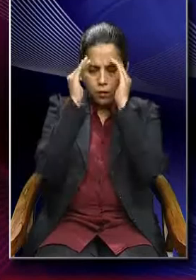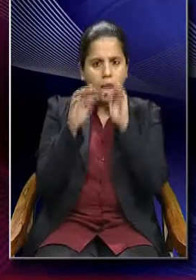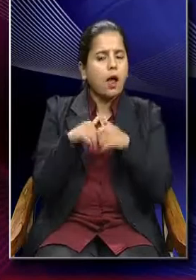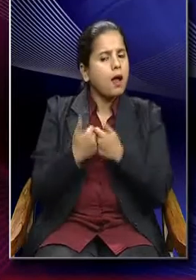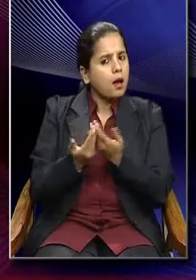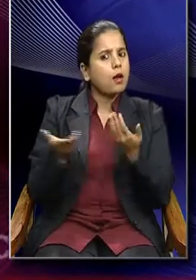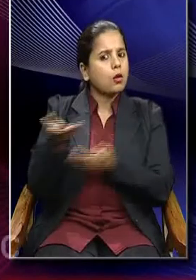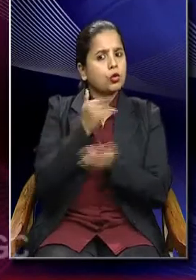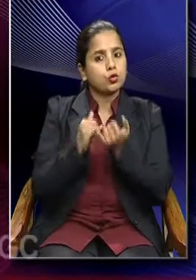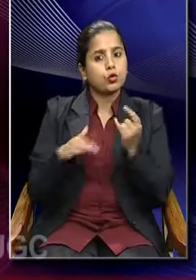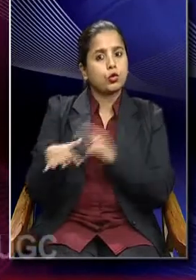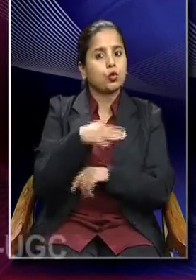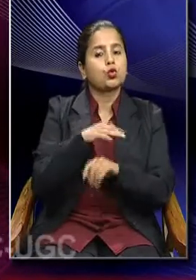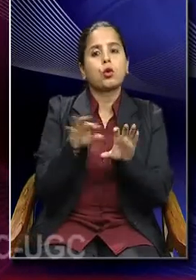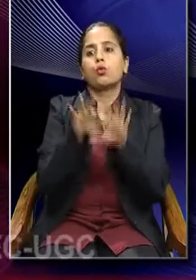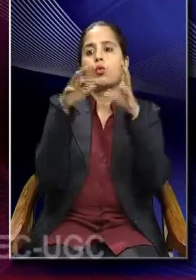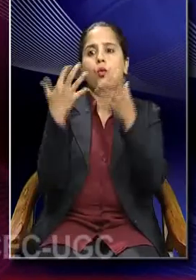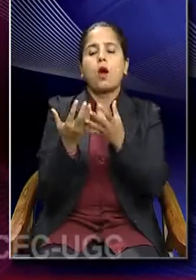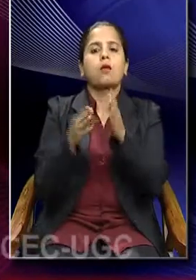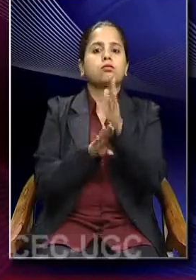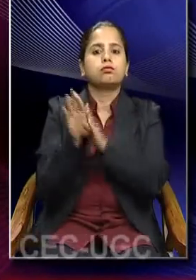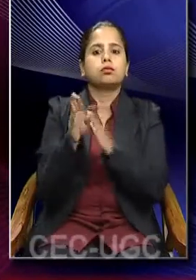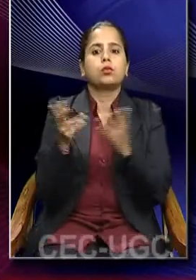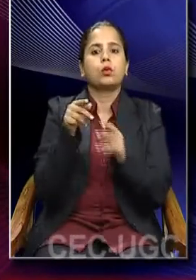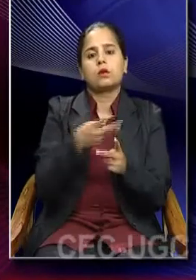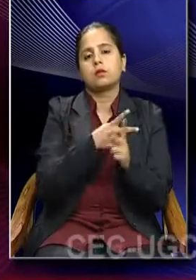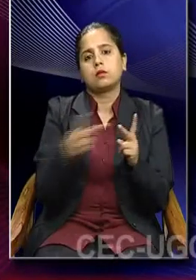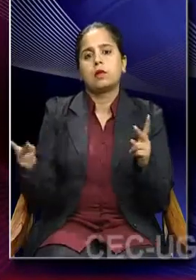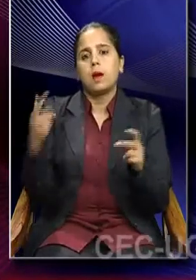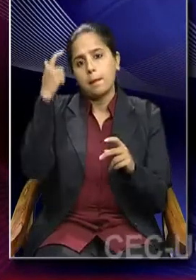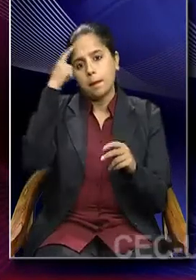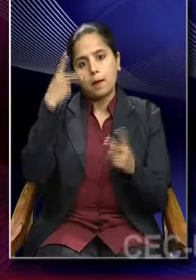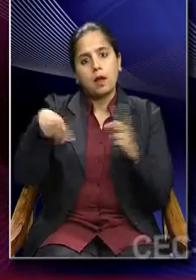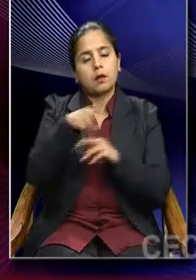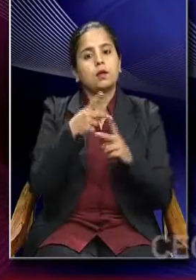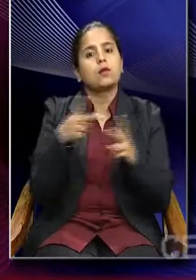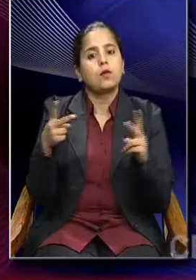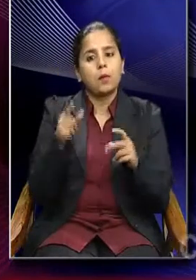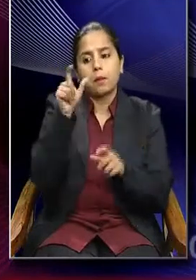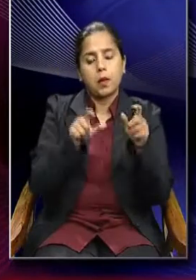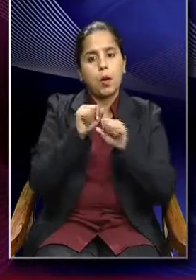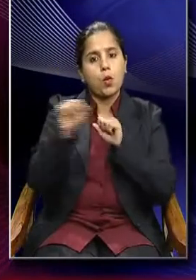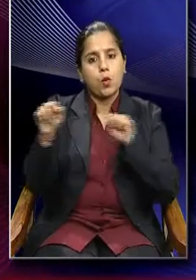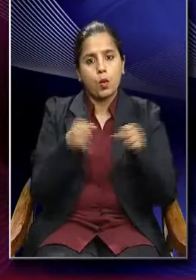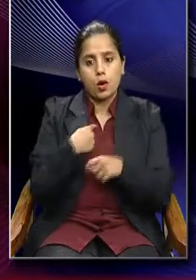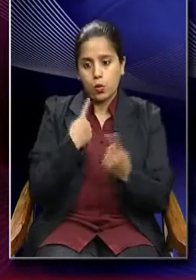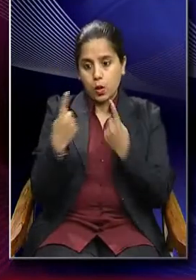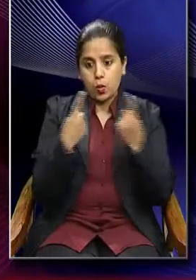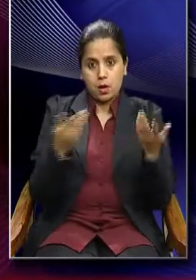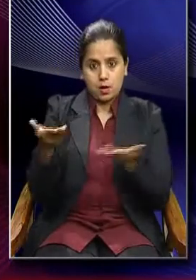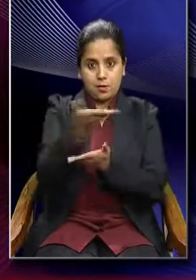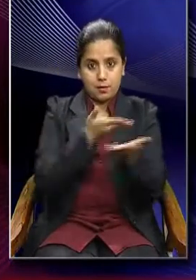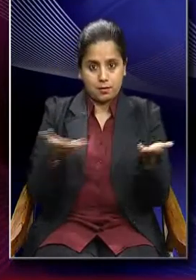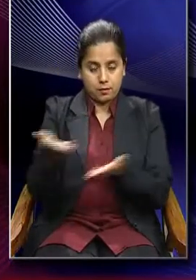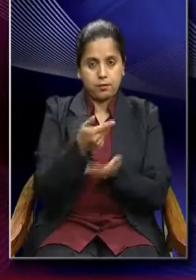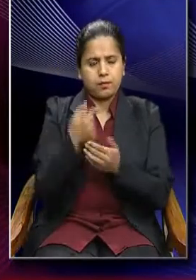the social world develops various mental states in an individual. So, each one of us